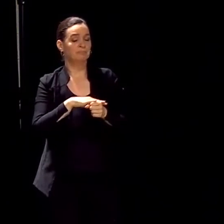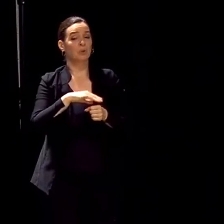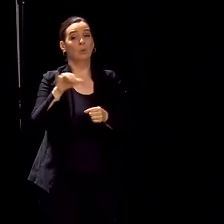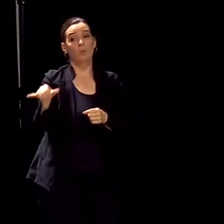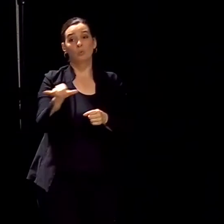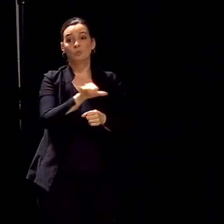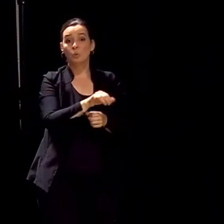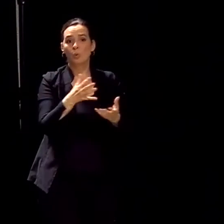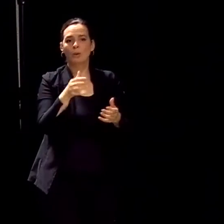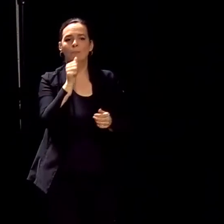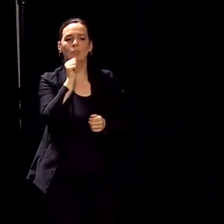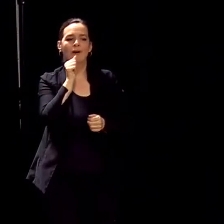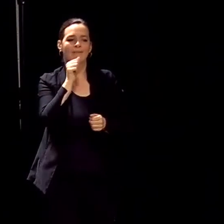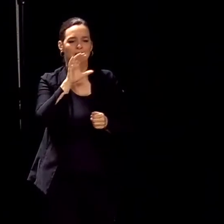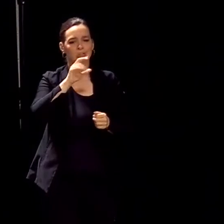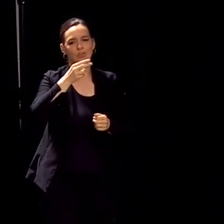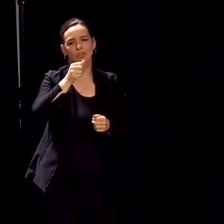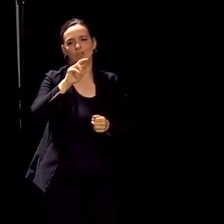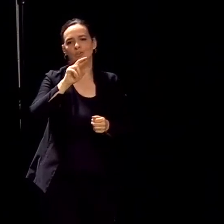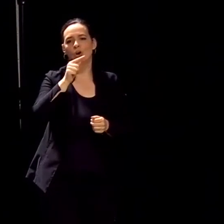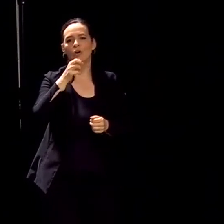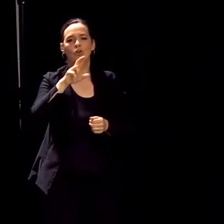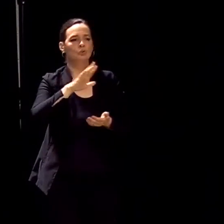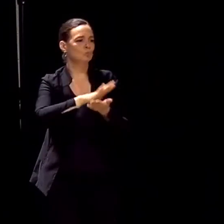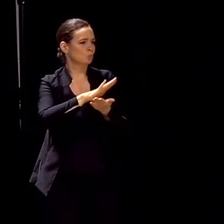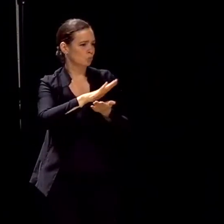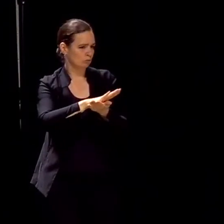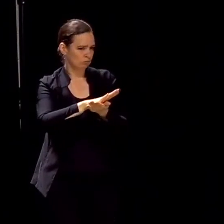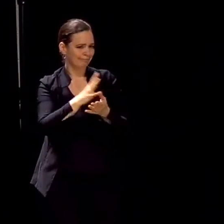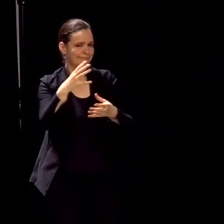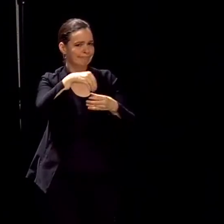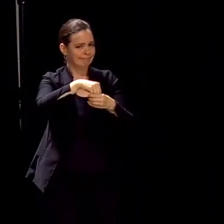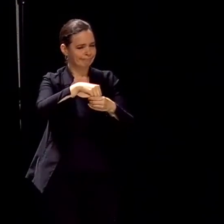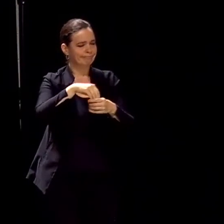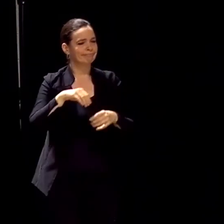or charter schools in these areas.